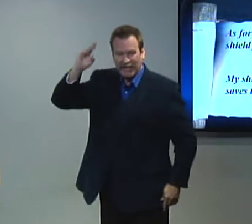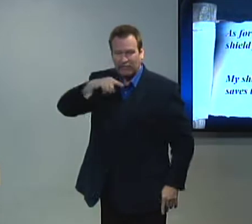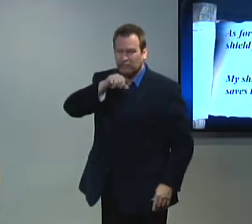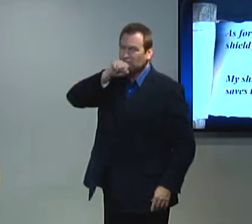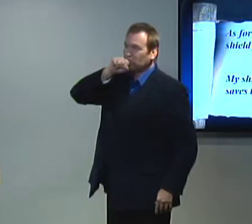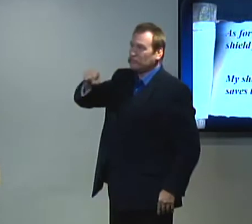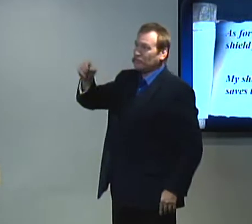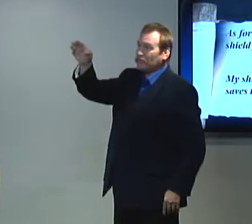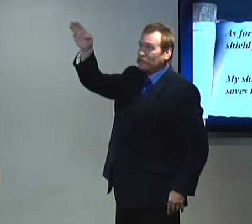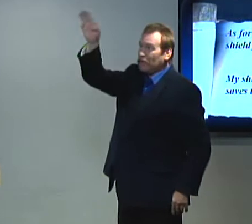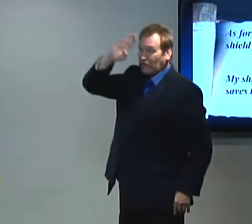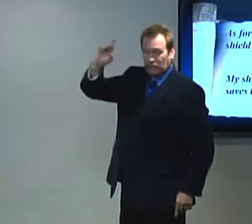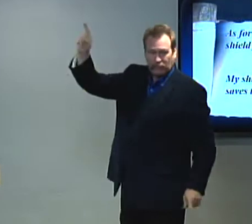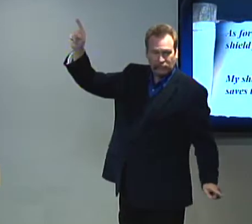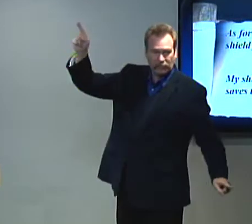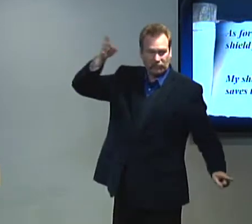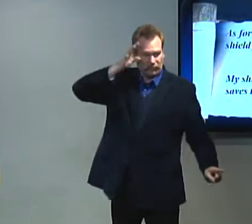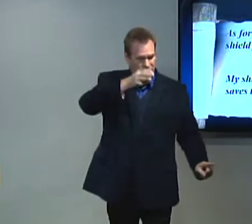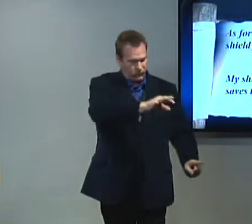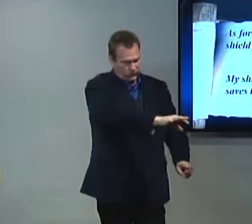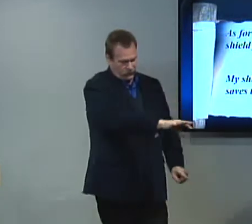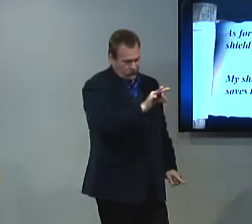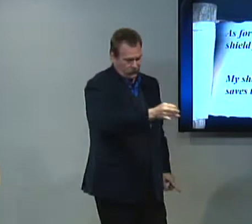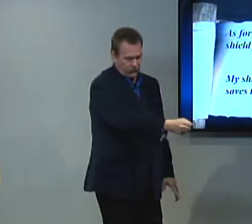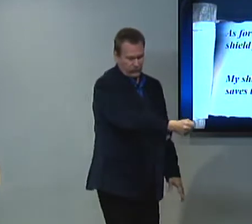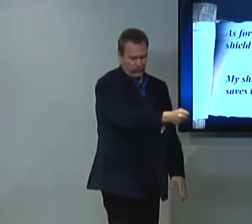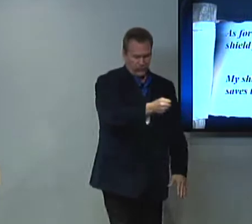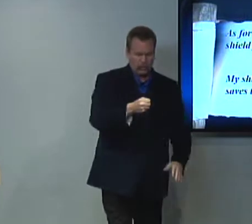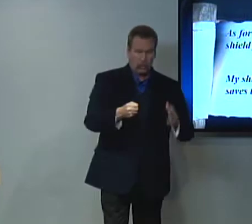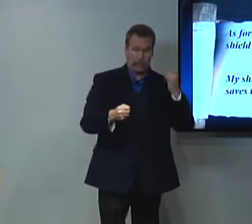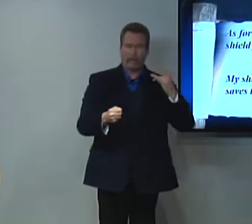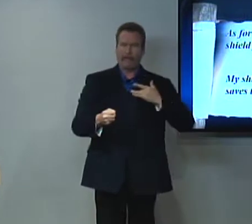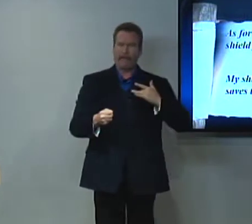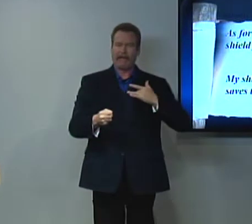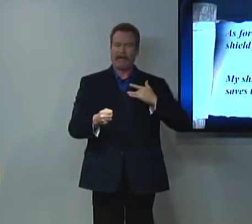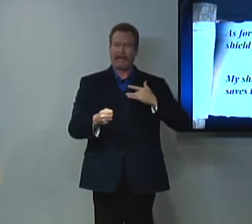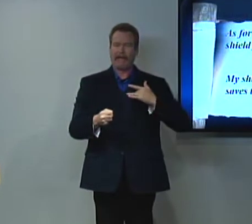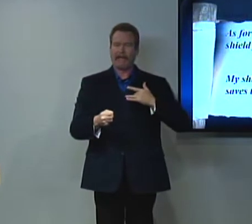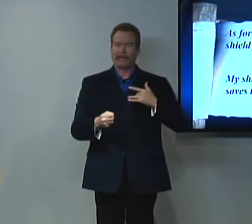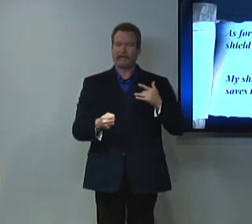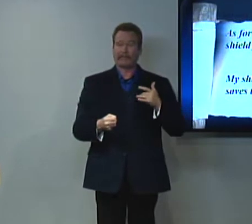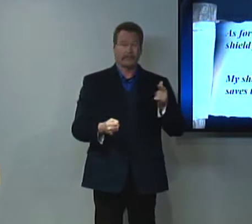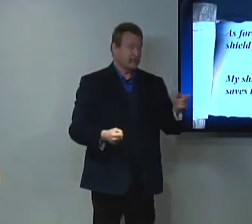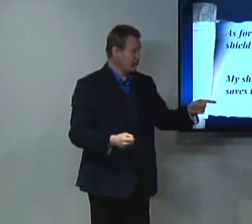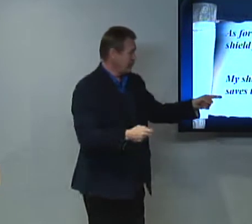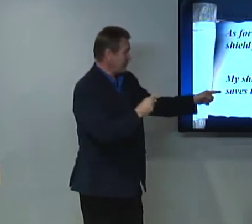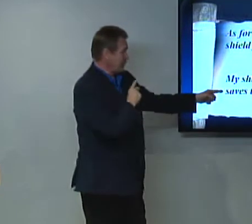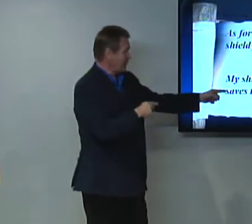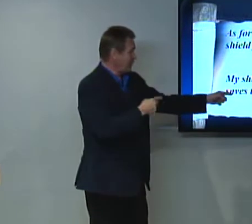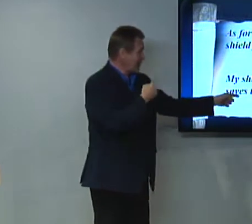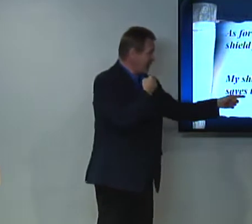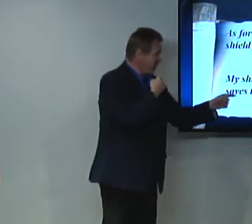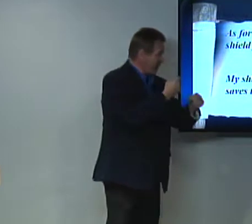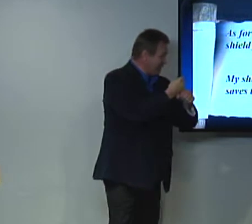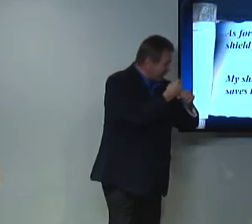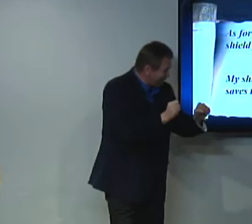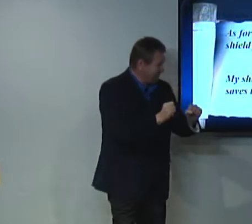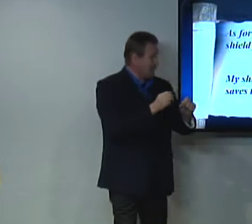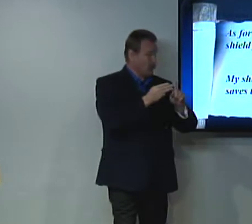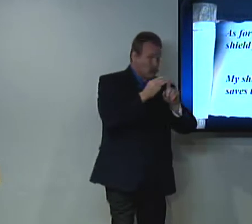was a man after God's own heart. He loved God passionately. It was about his heart. And so this verse talks